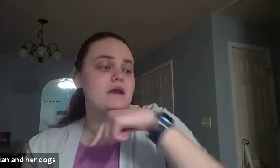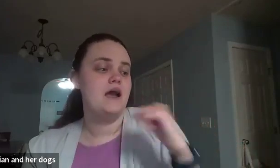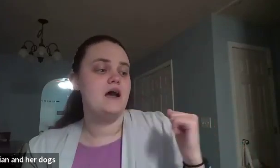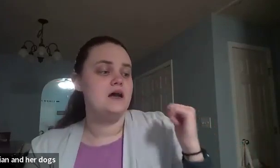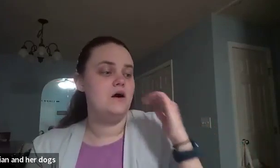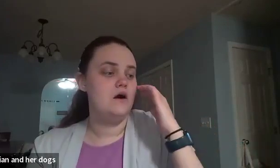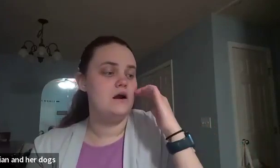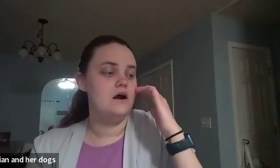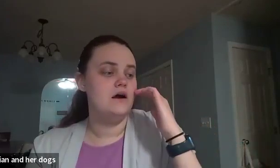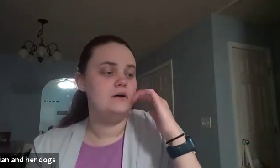we had our